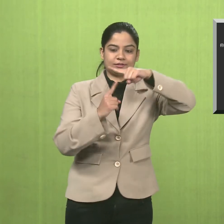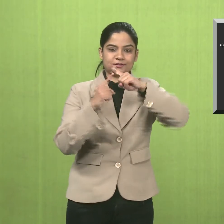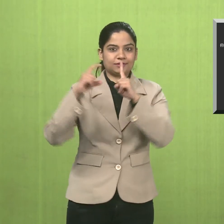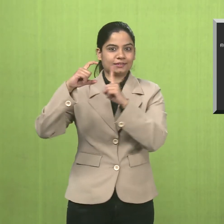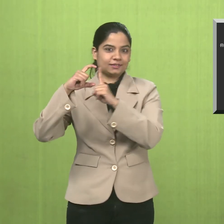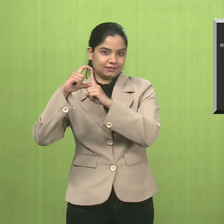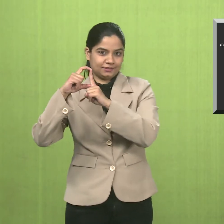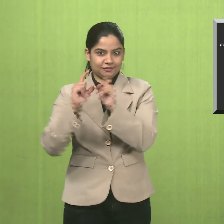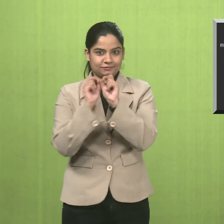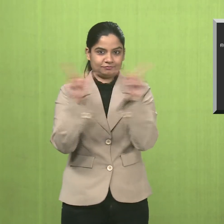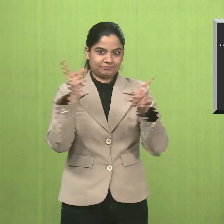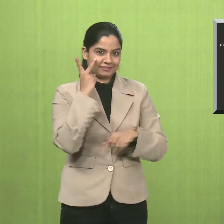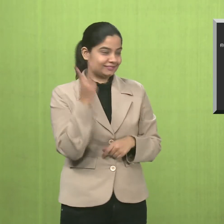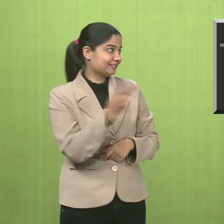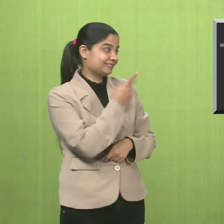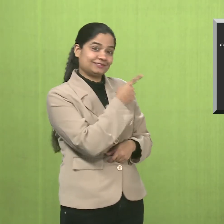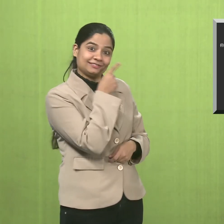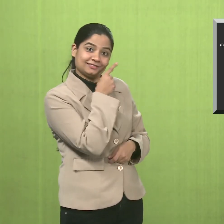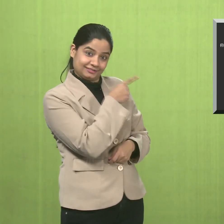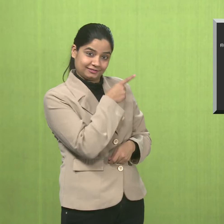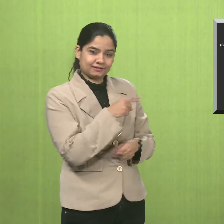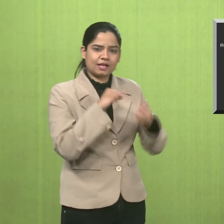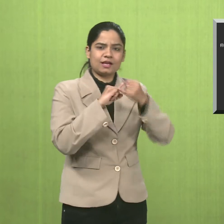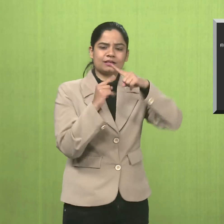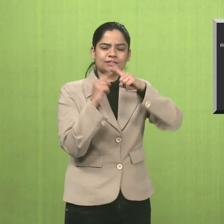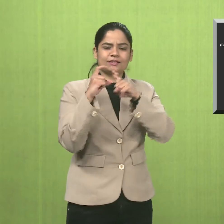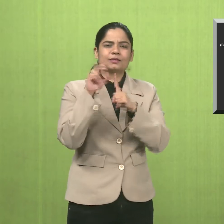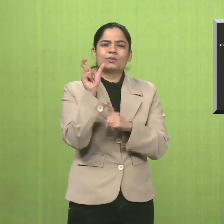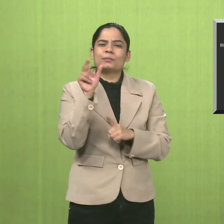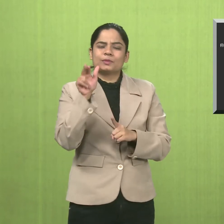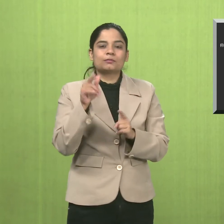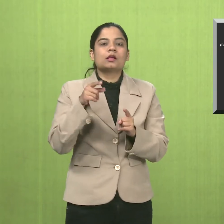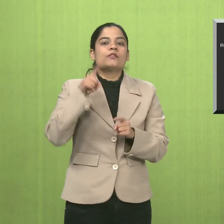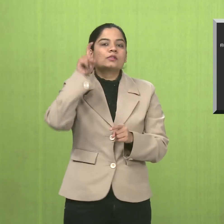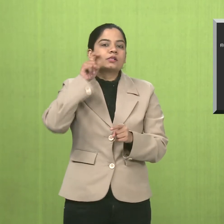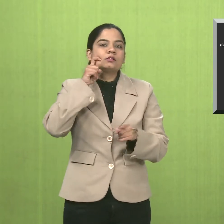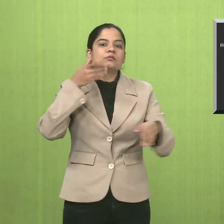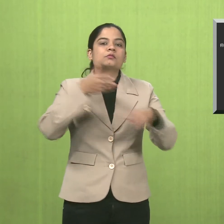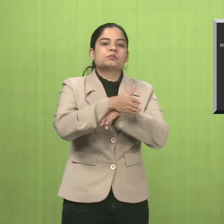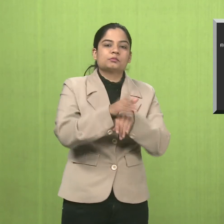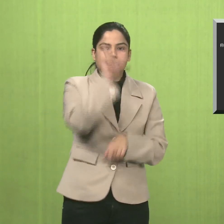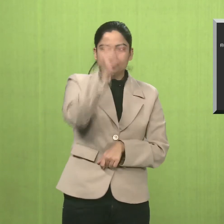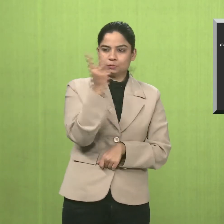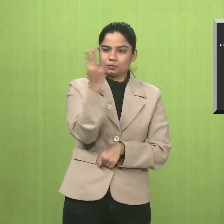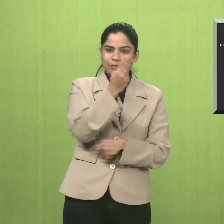Let's discuss about STD now. As you can see from the PPT, STD is sexually transmitted